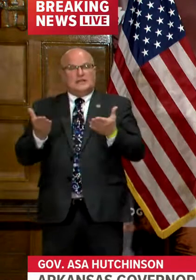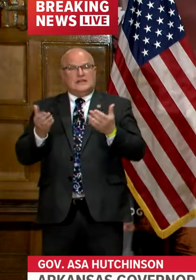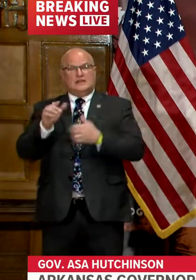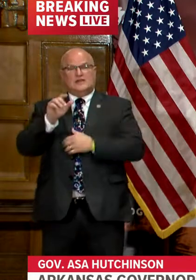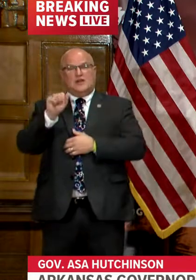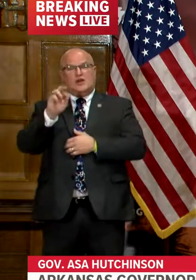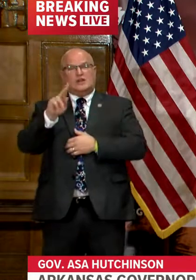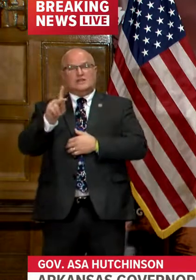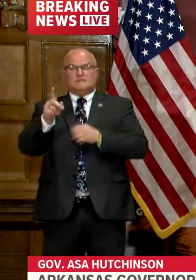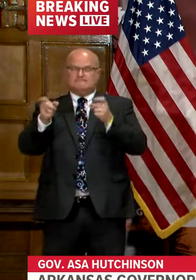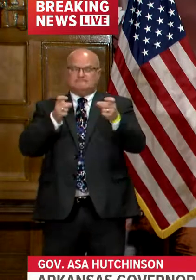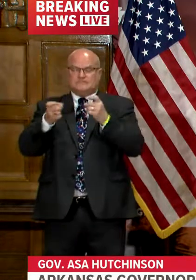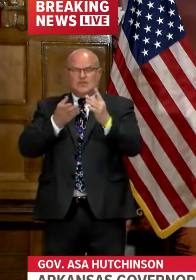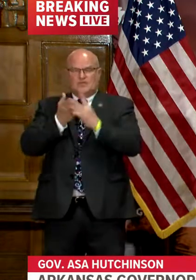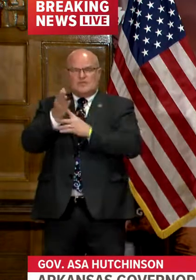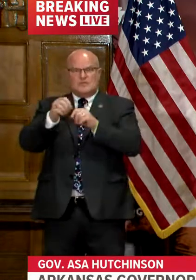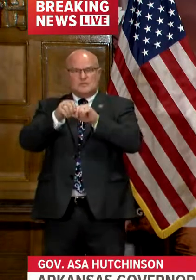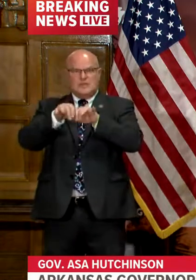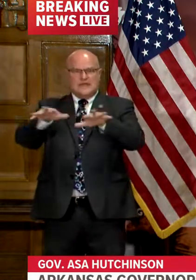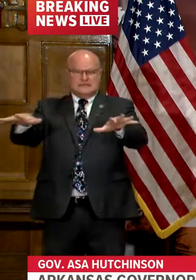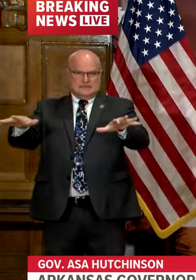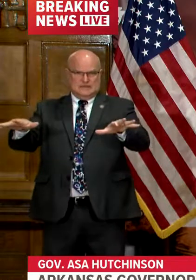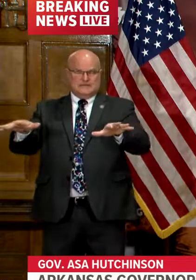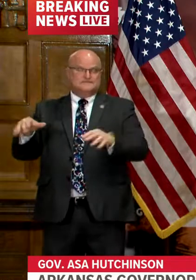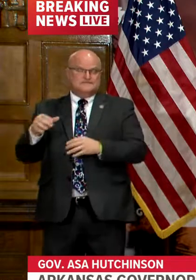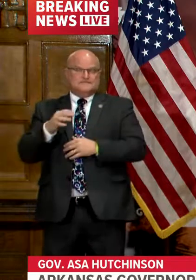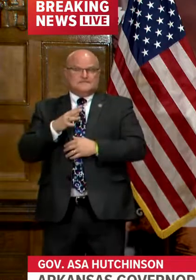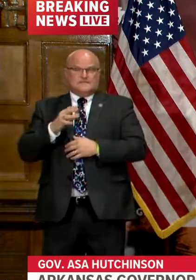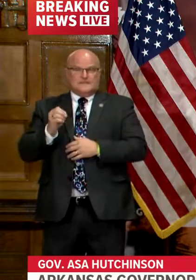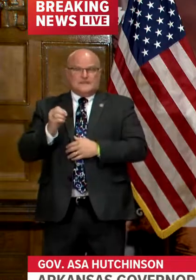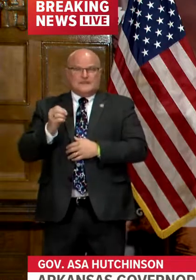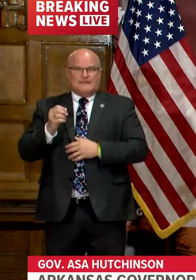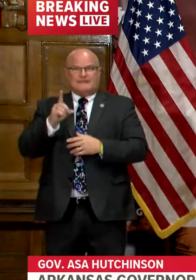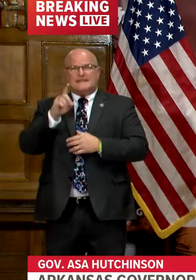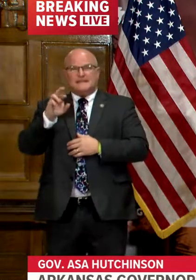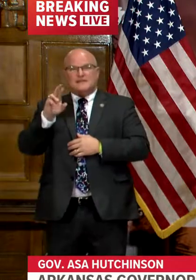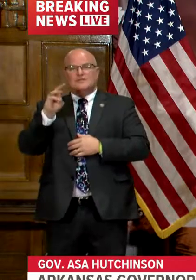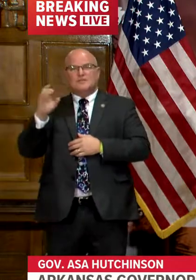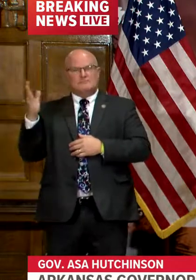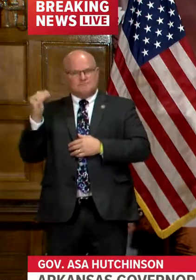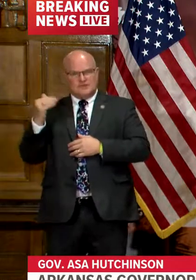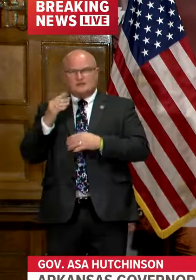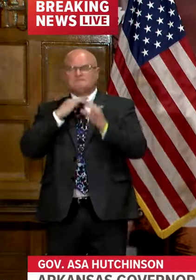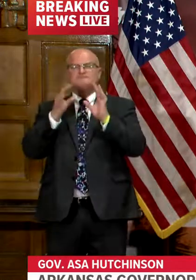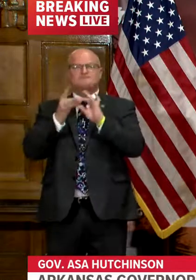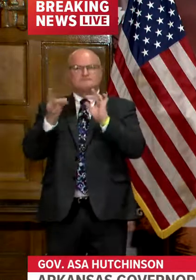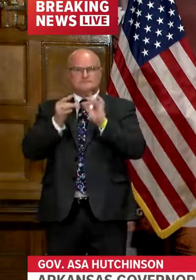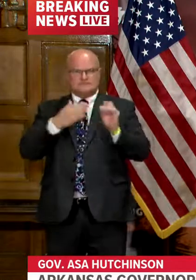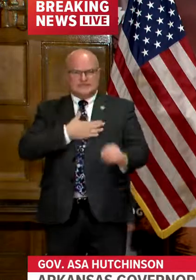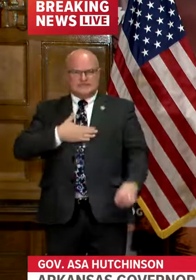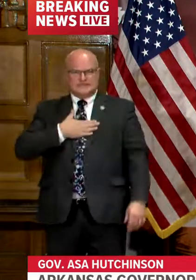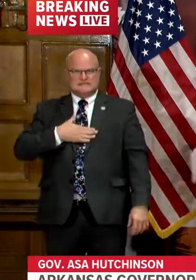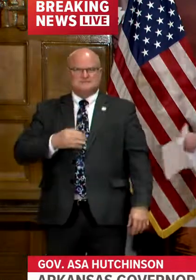we're managing through this pandemic. And Dr. Romero, won't you come and make your comments?